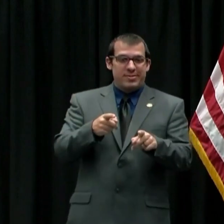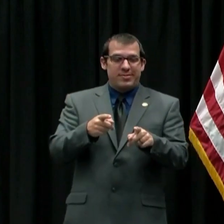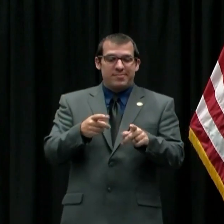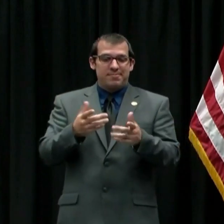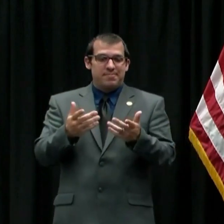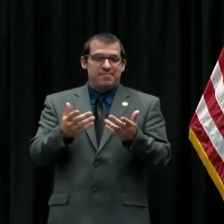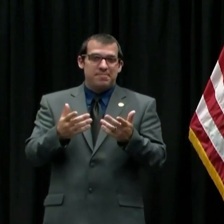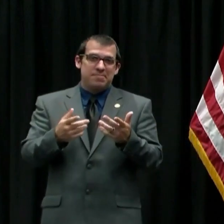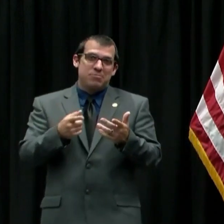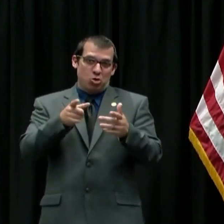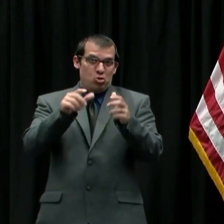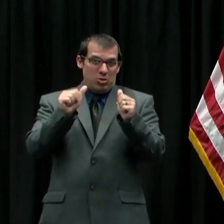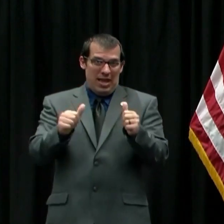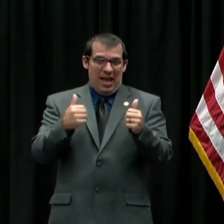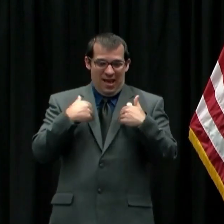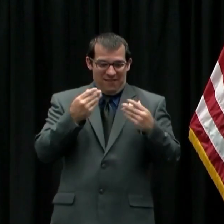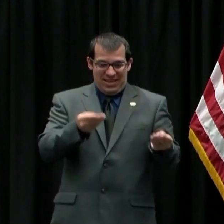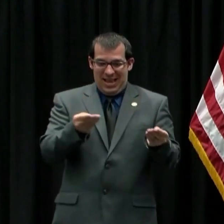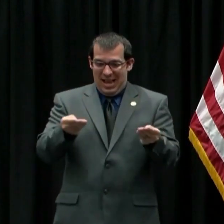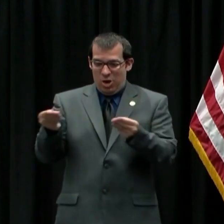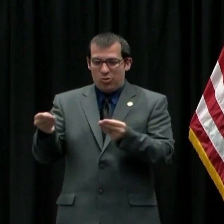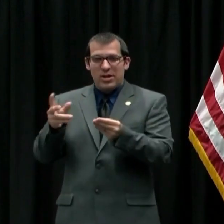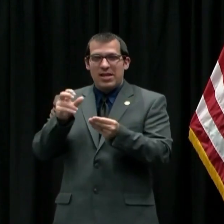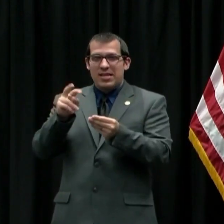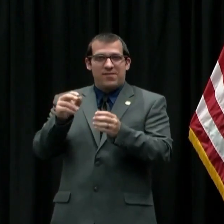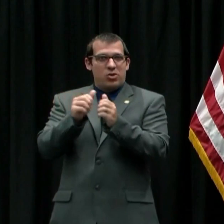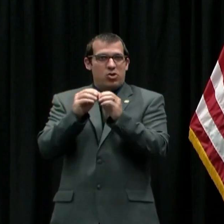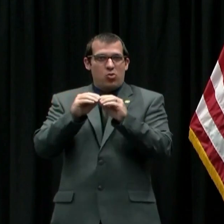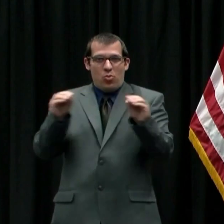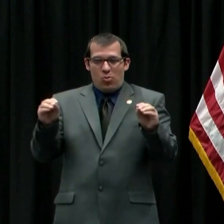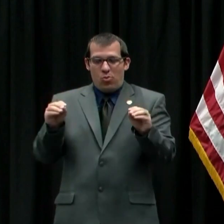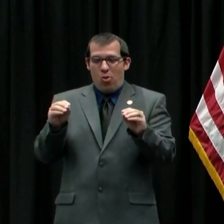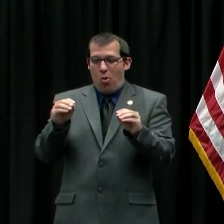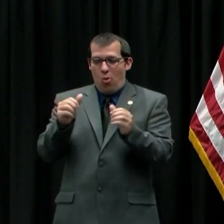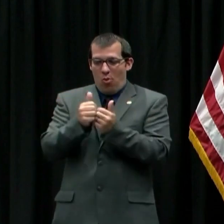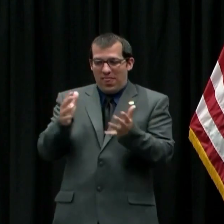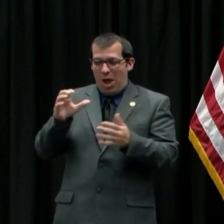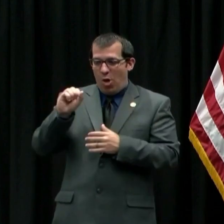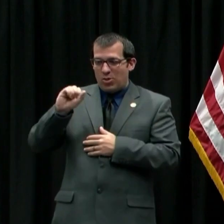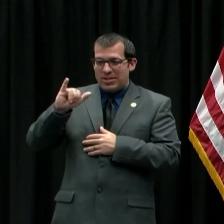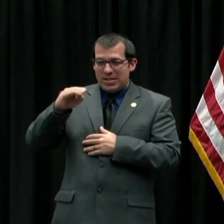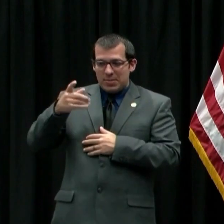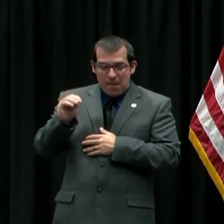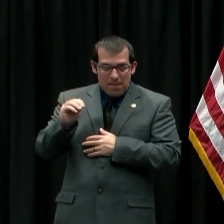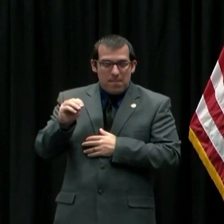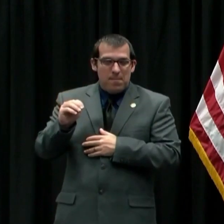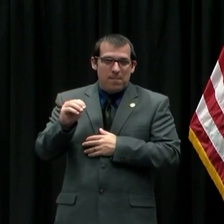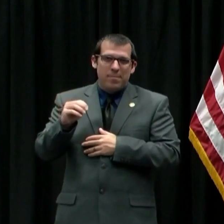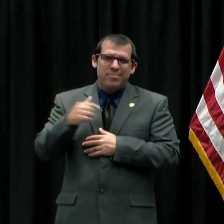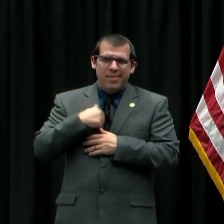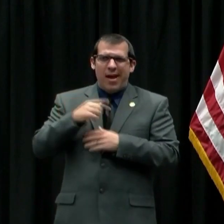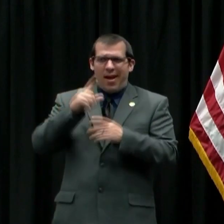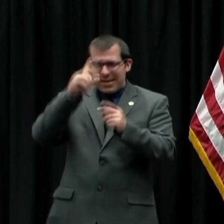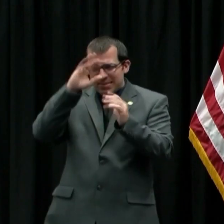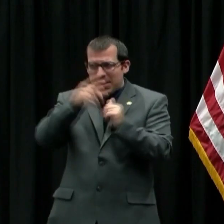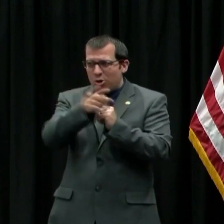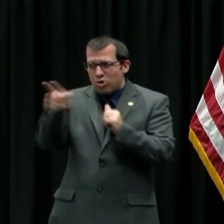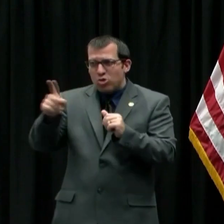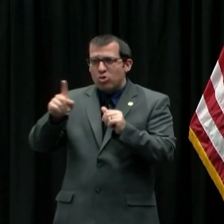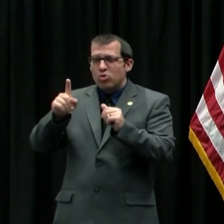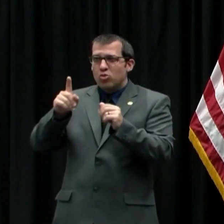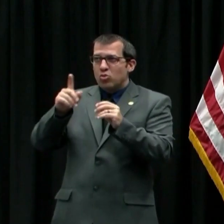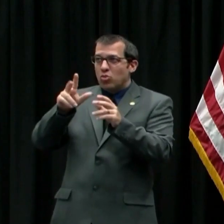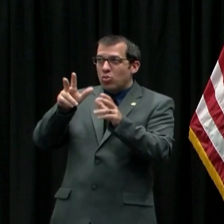that you could be a carrier even though you're not symptomatic. And so I expect people to respond to information